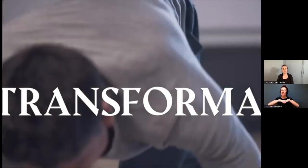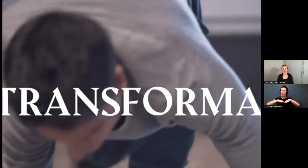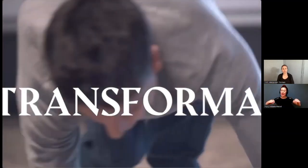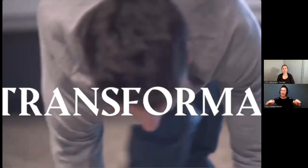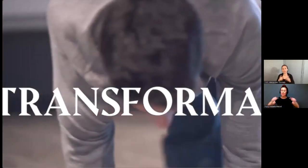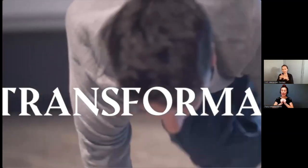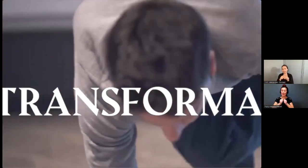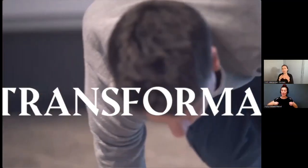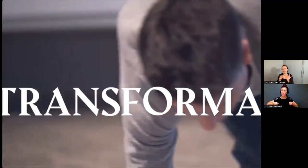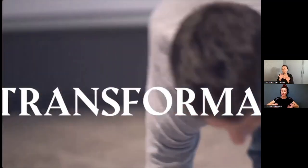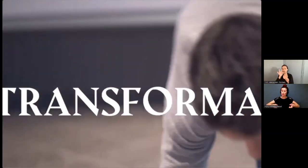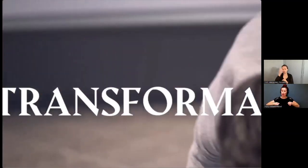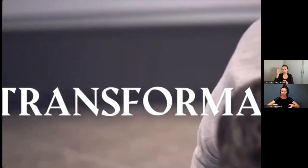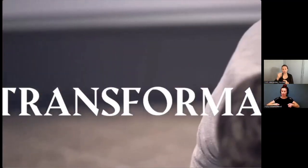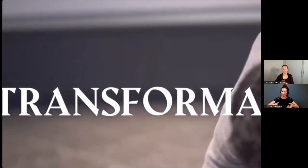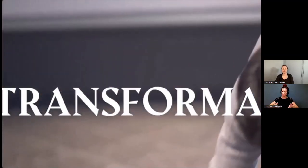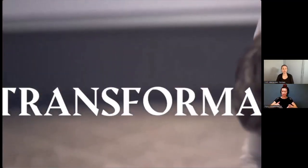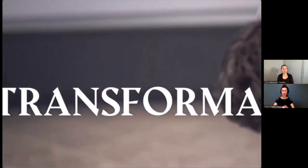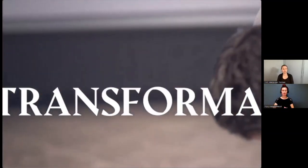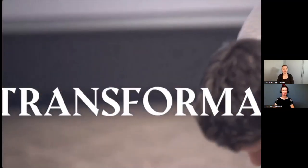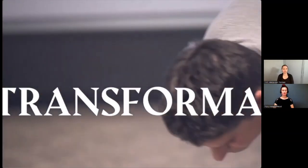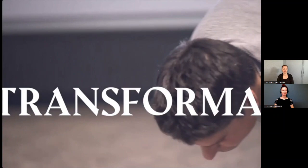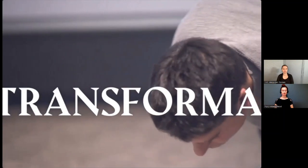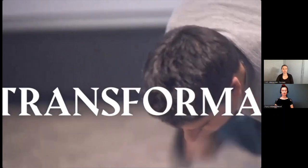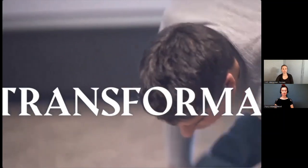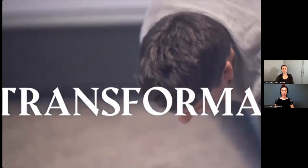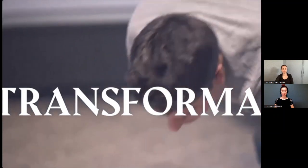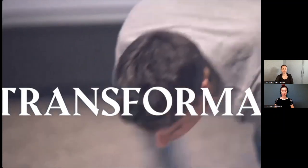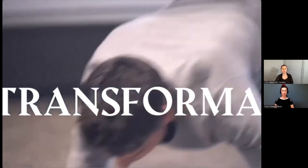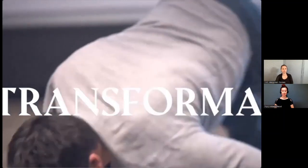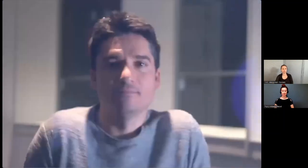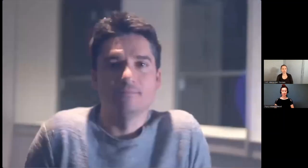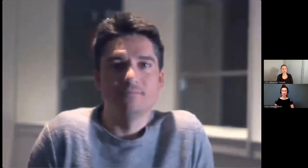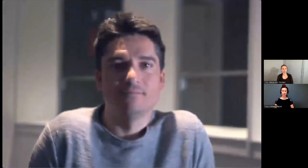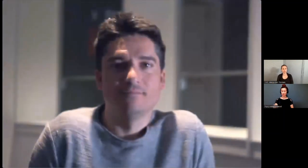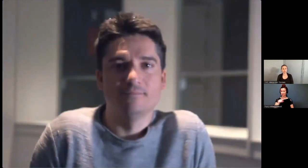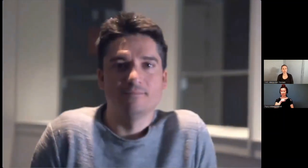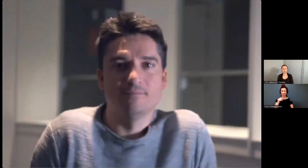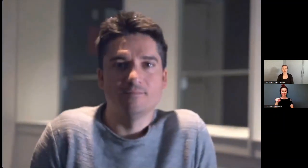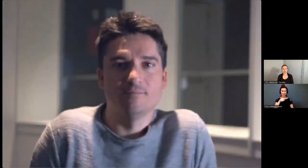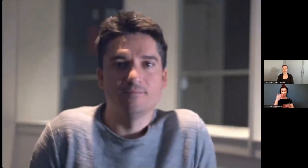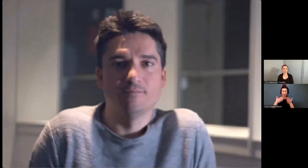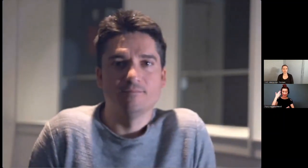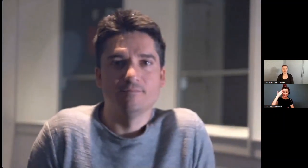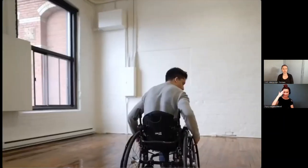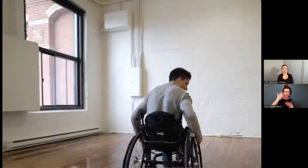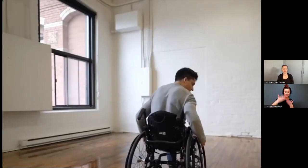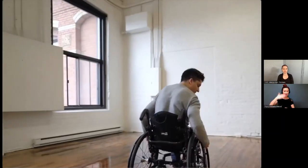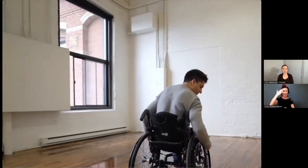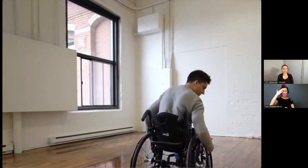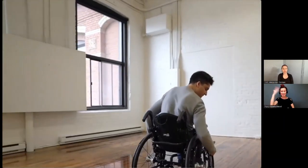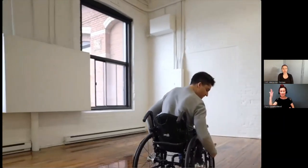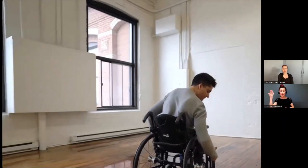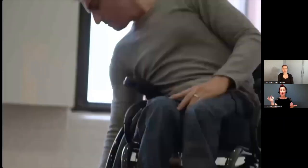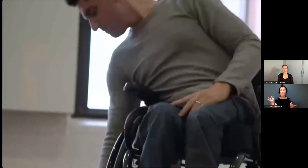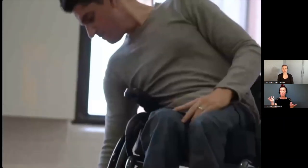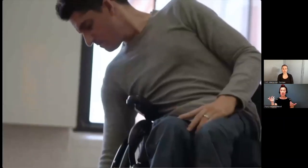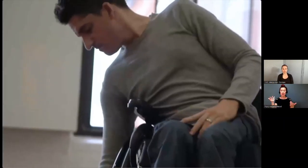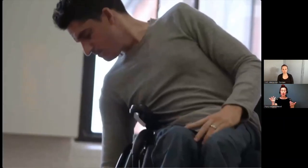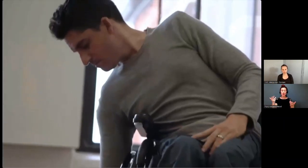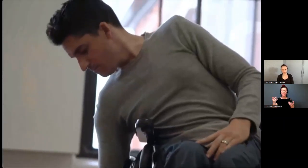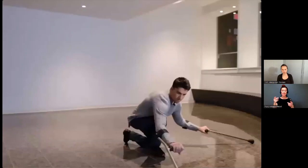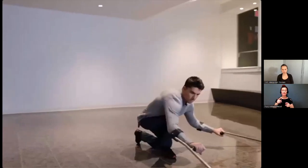Caché en nous, hidden within us, que nous en soyons conscients ou non, la danse est présente. La danse peut